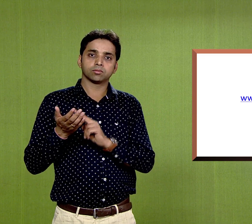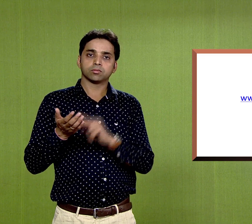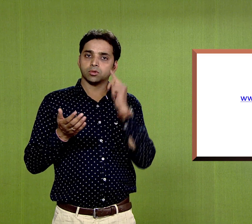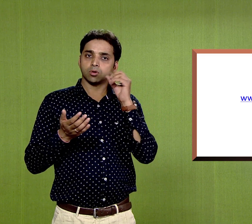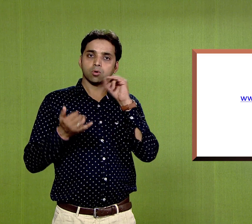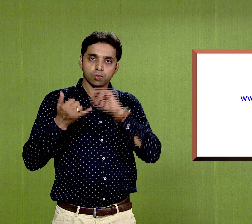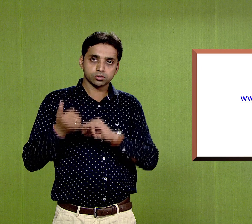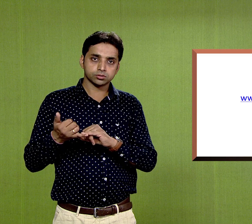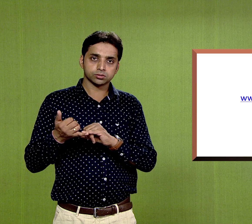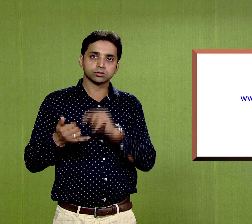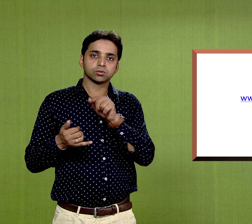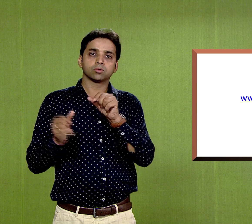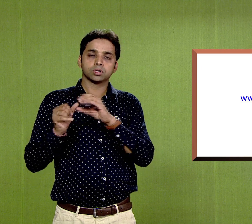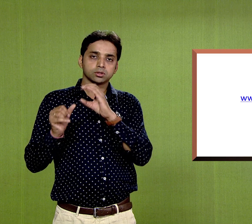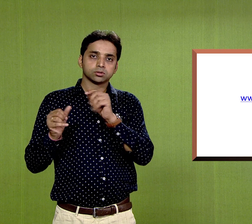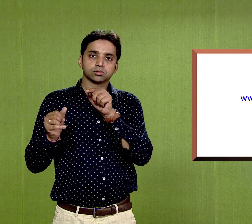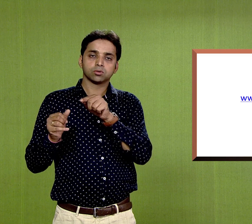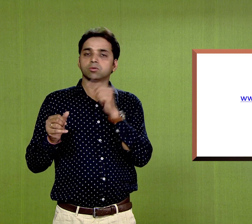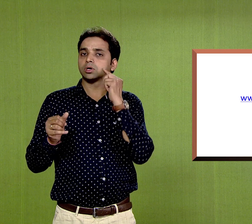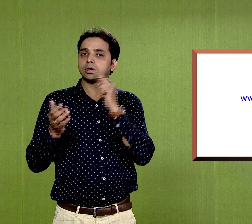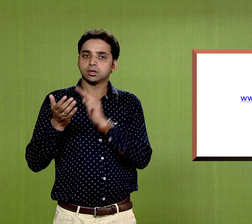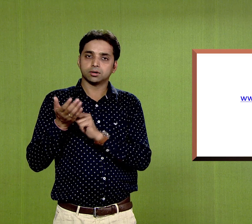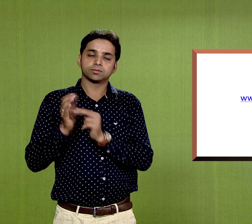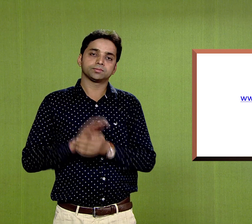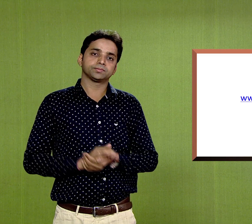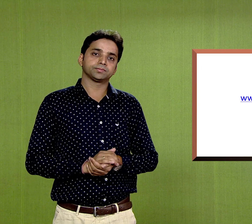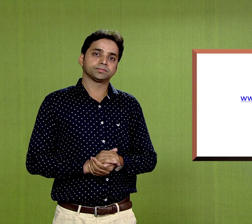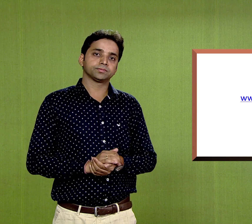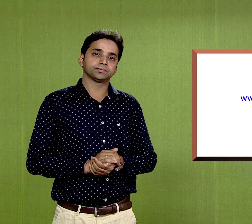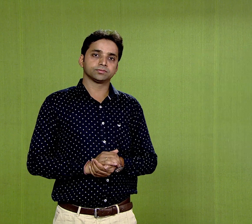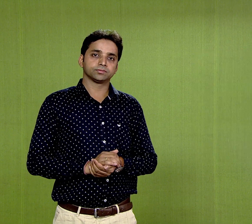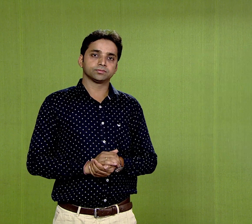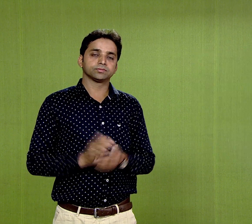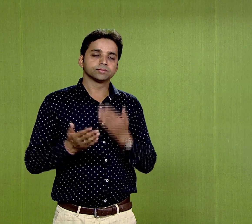www.nios.ac.in. Thank you.